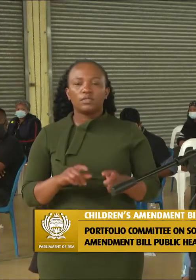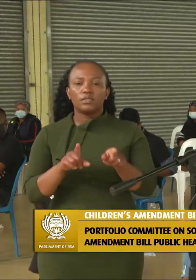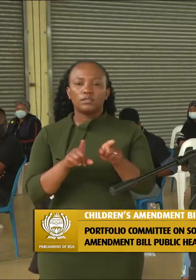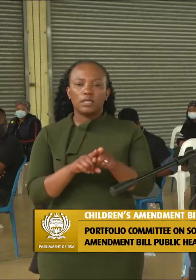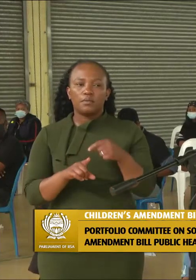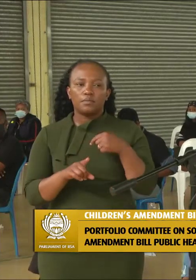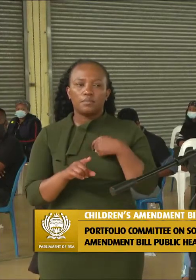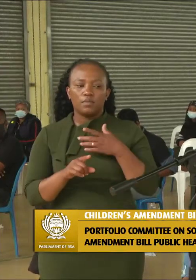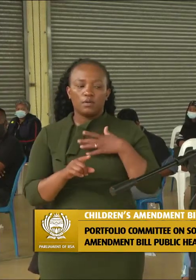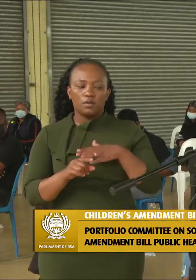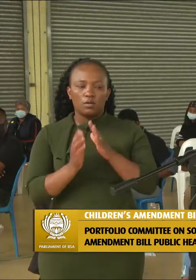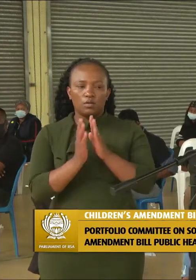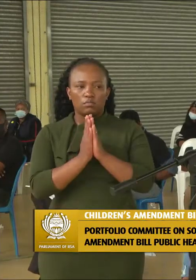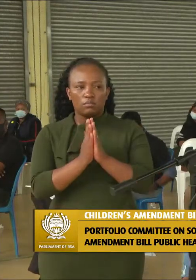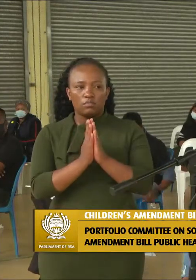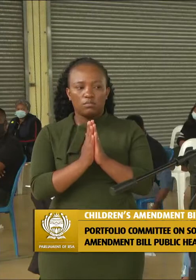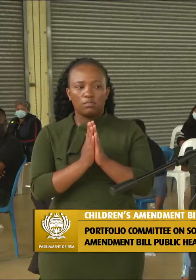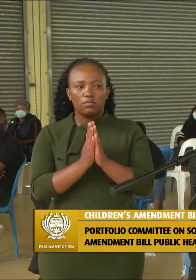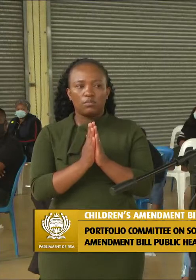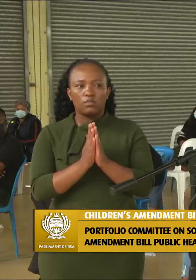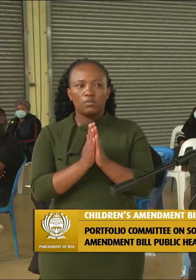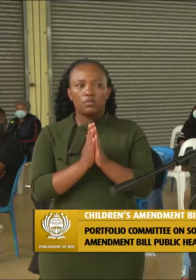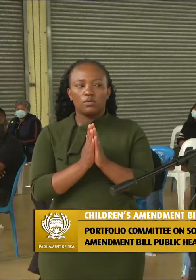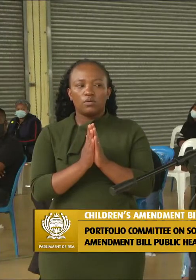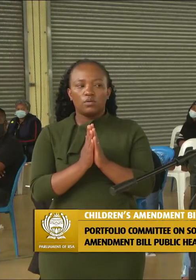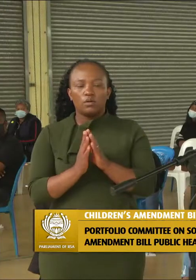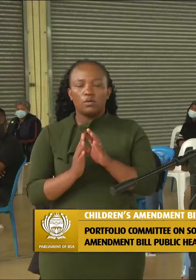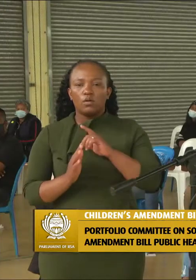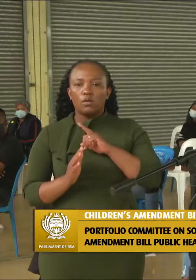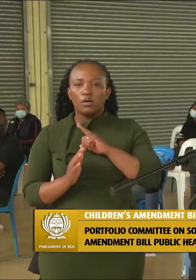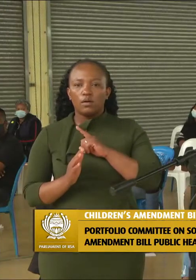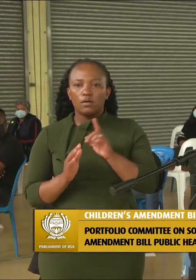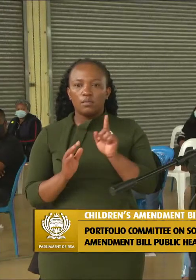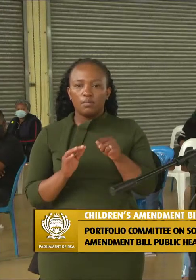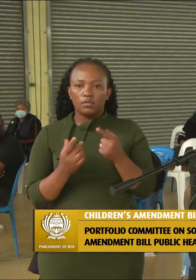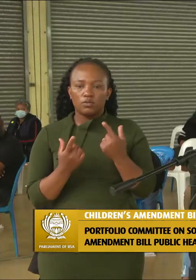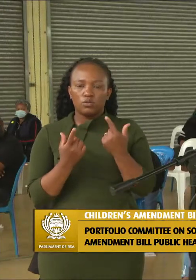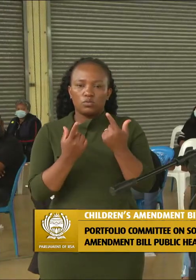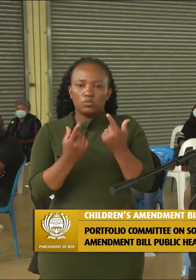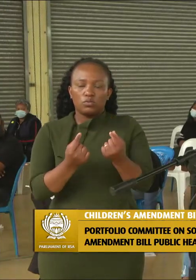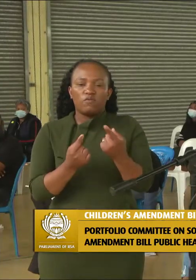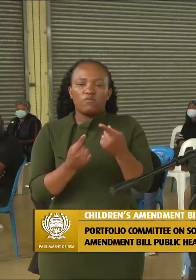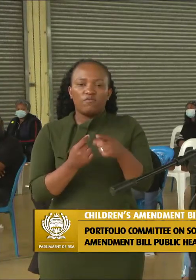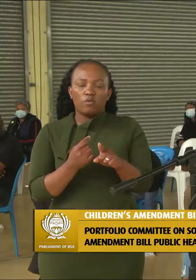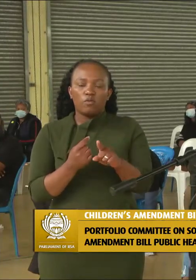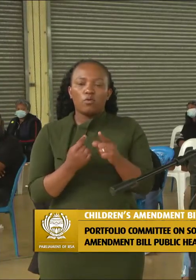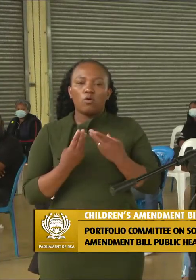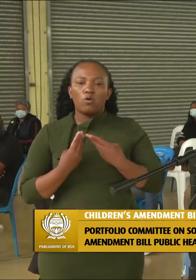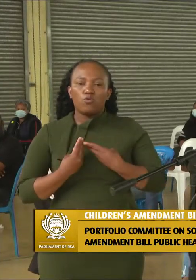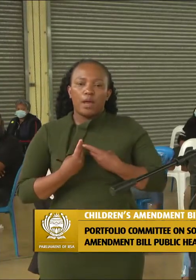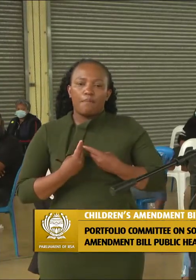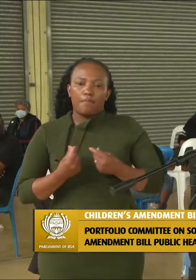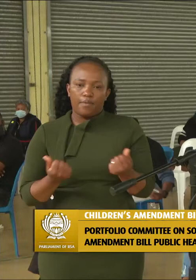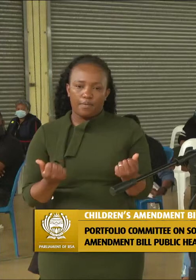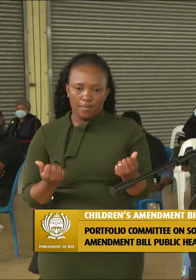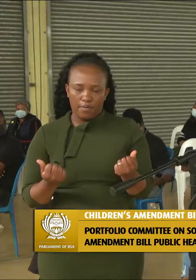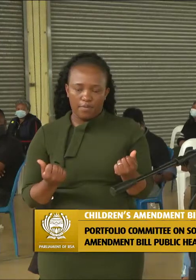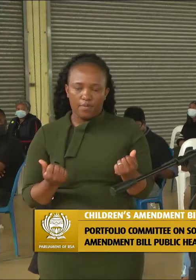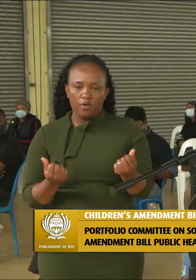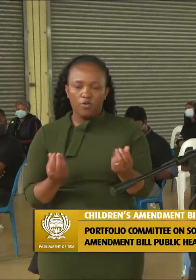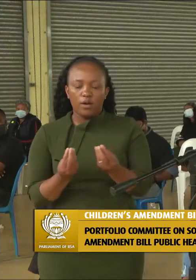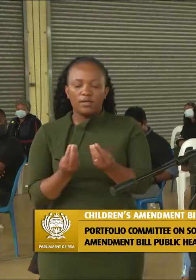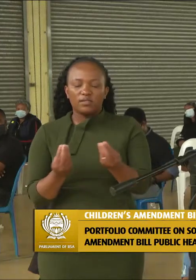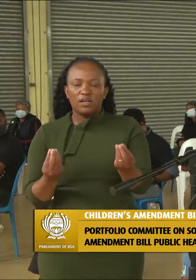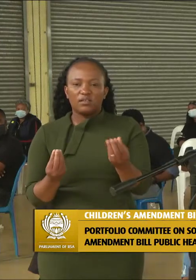98 engibone ukuthi kuzokhona umehluko ozokwenziwa ngama rehabilitation kubantwana